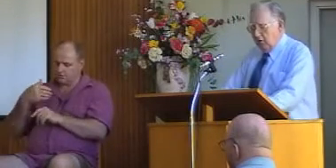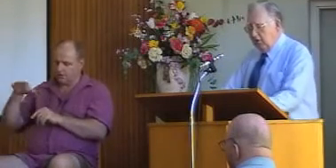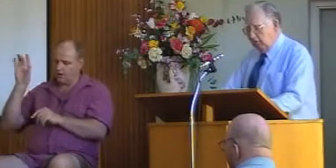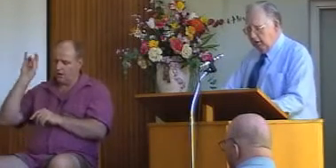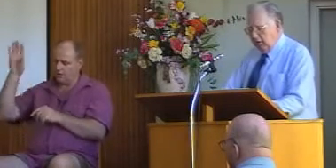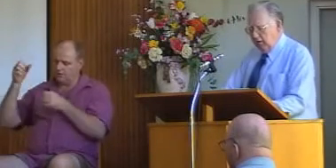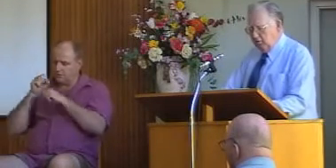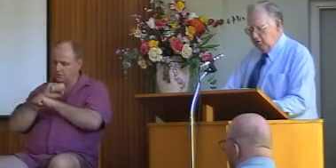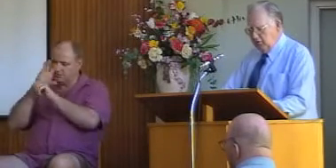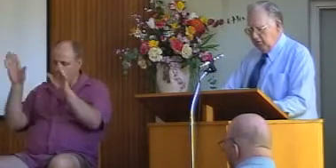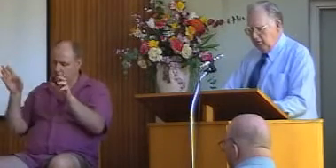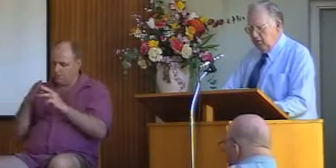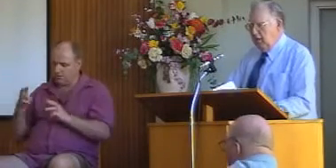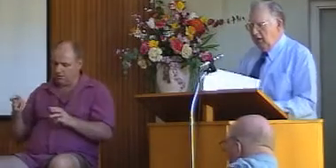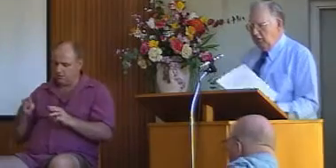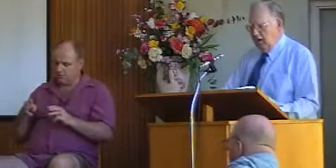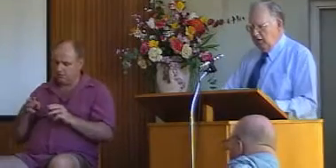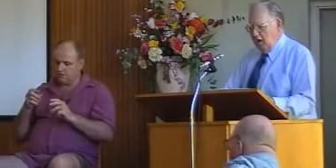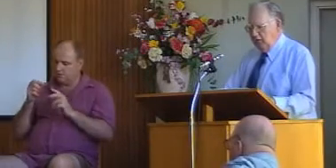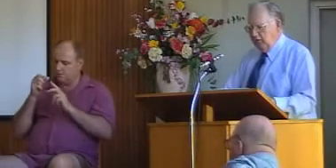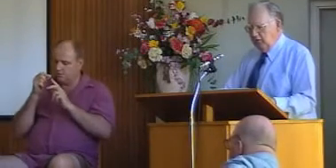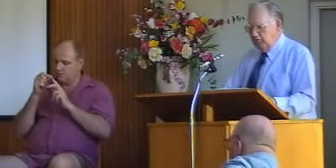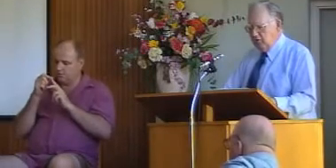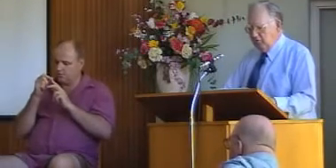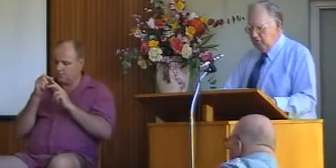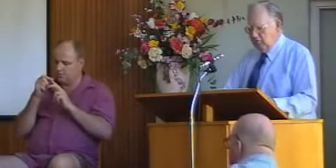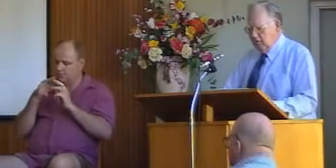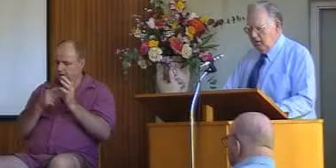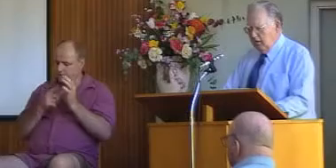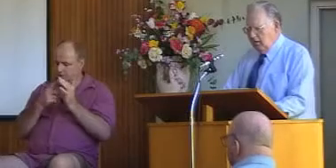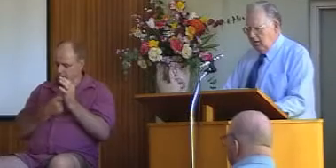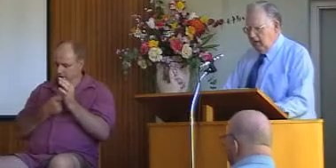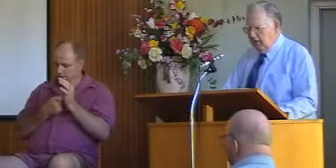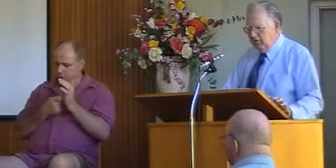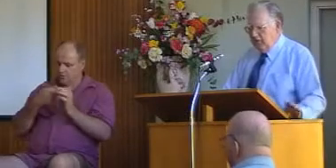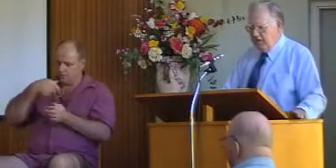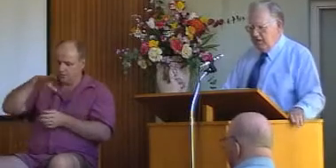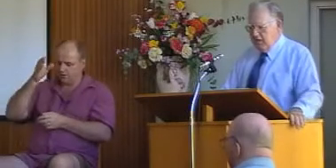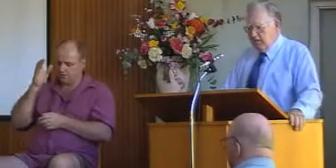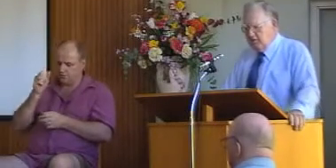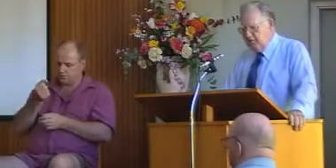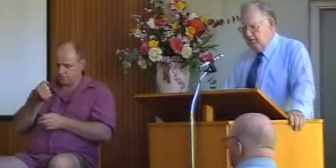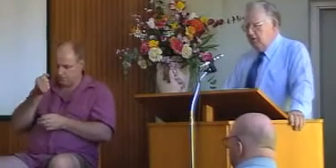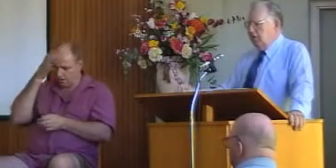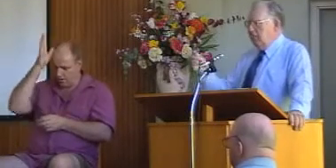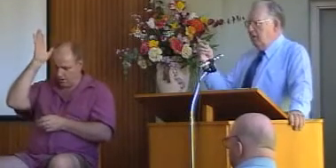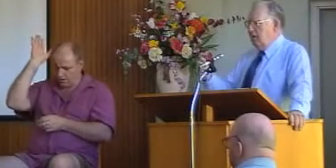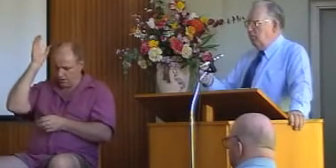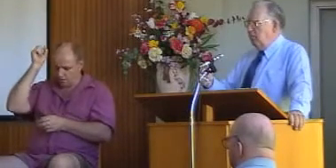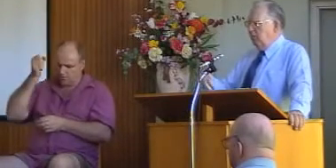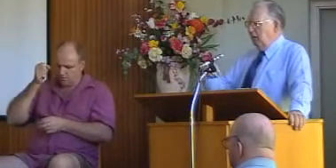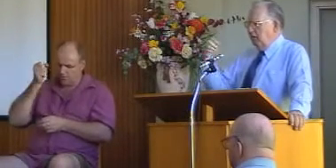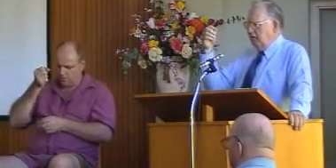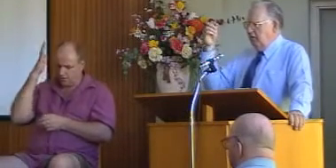the Lord and doing what He would do. It involves open confession. And down through the years,